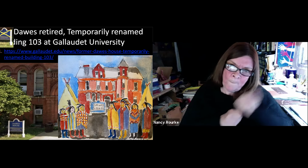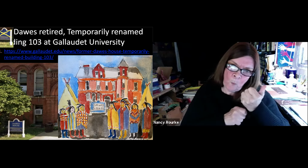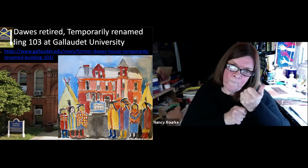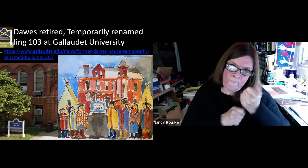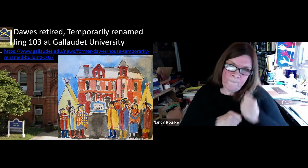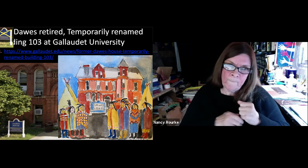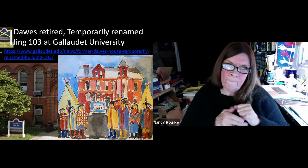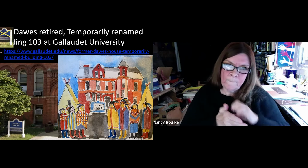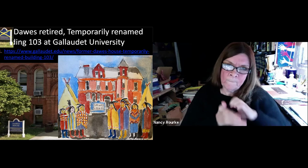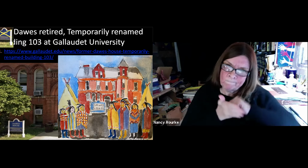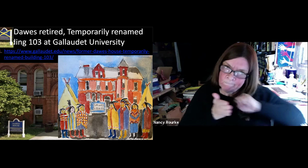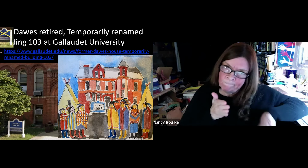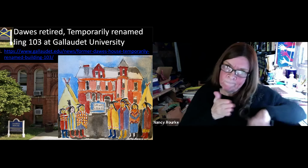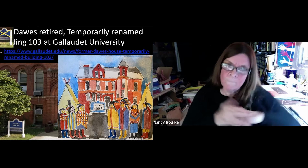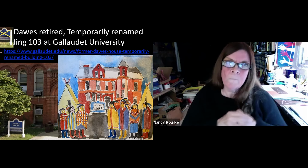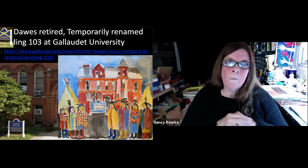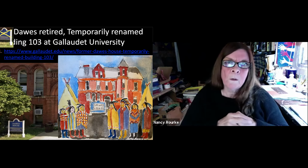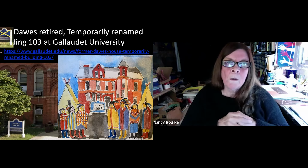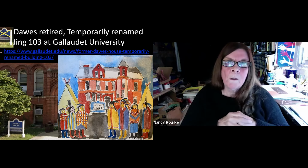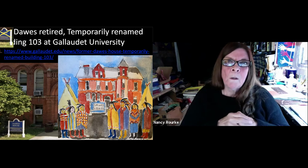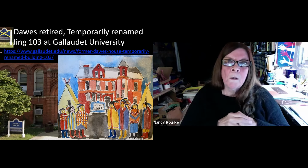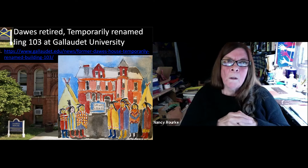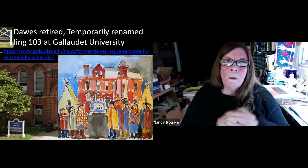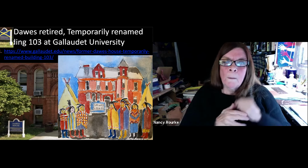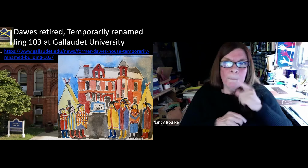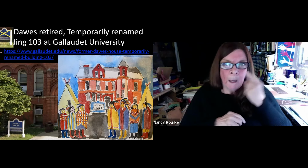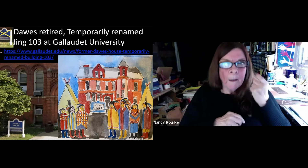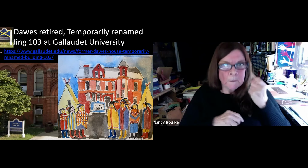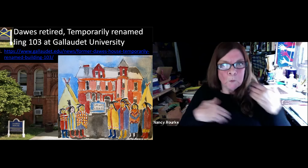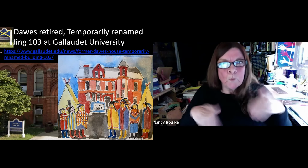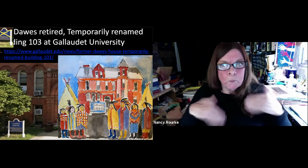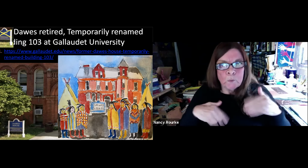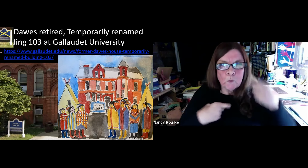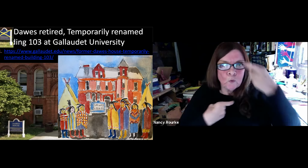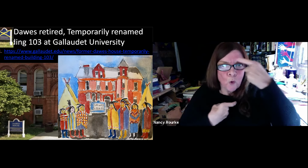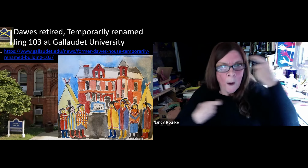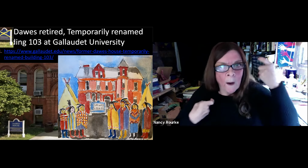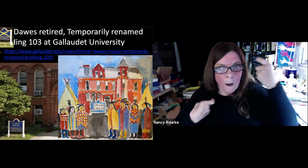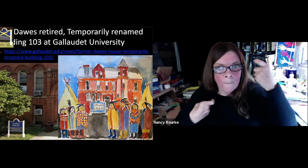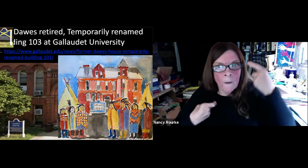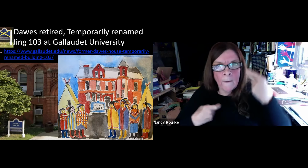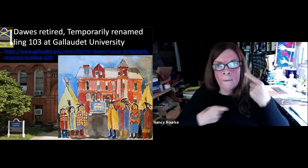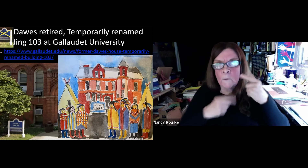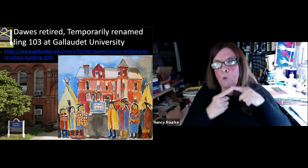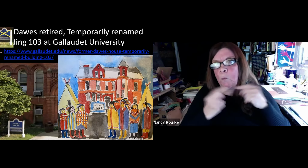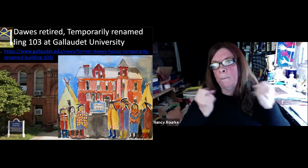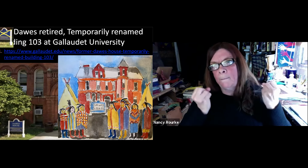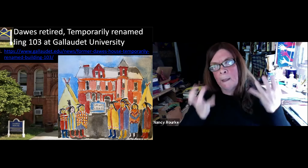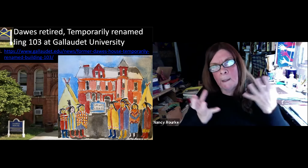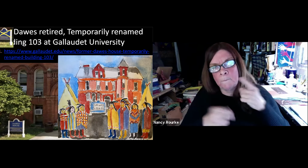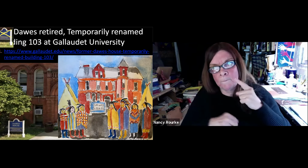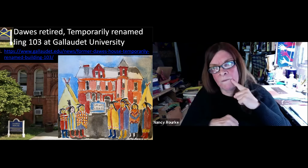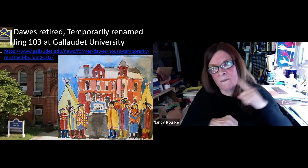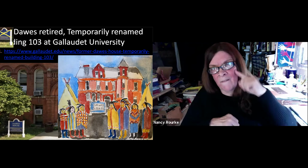to have that name, Dawes, removed from the house there. And the reason